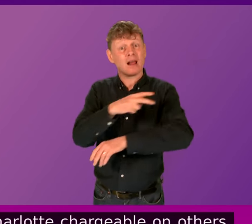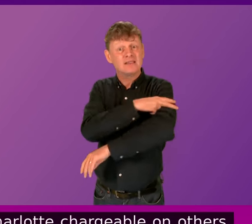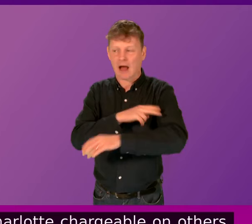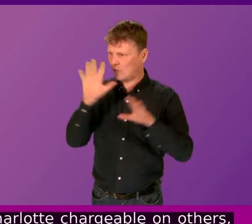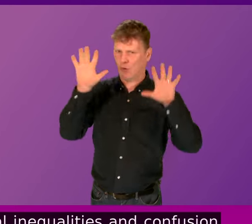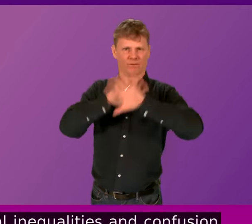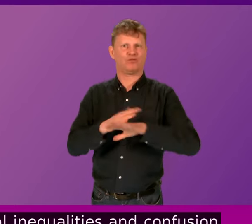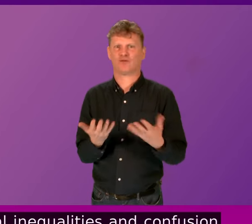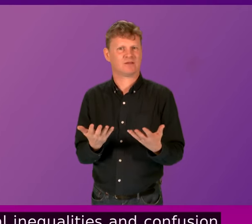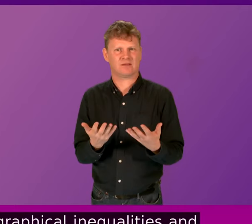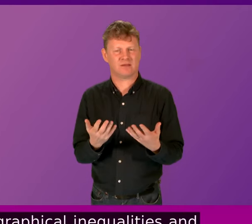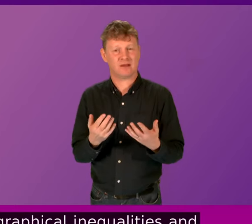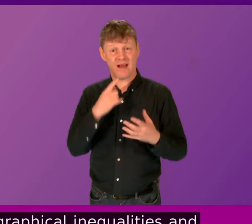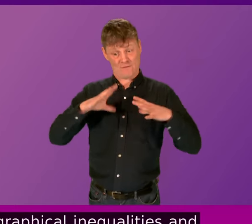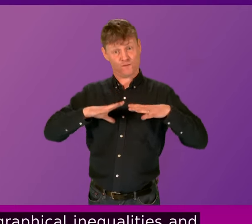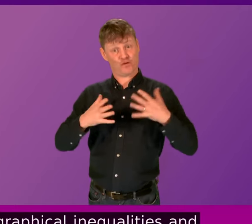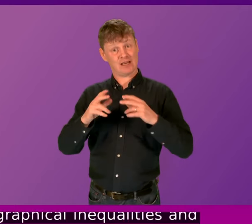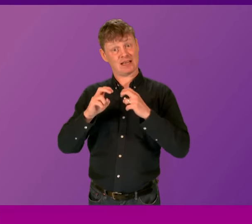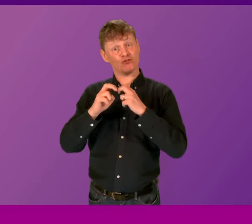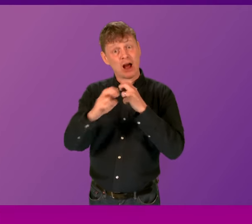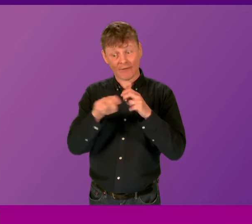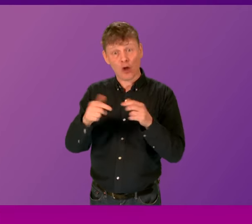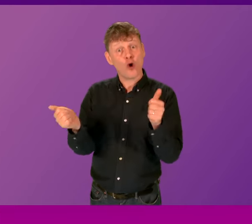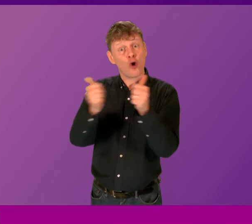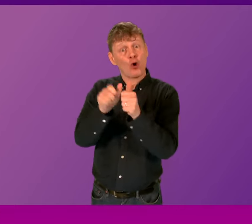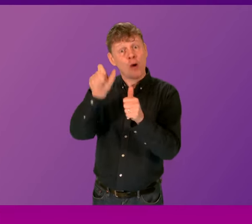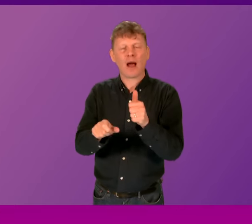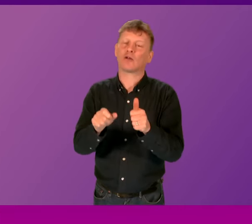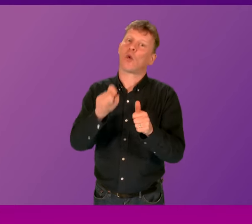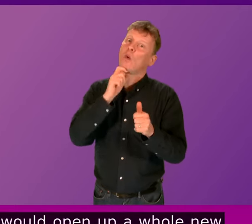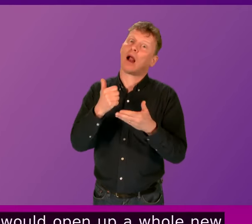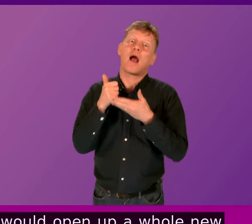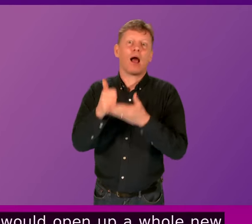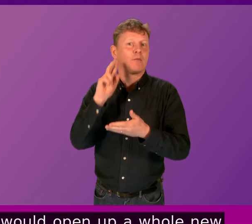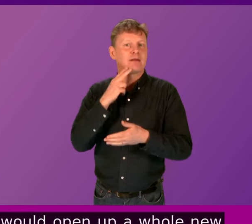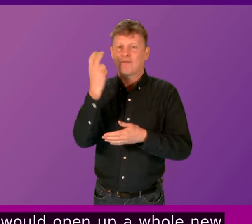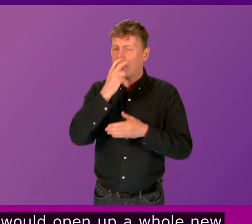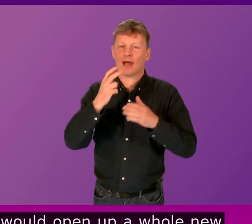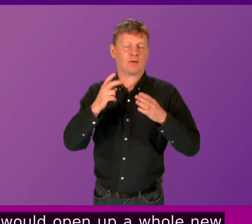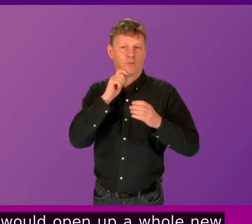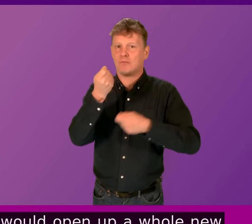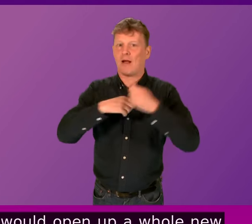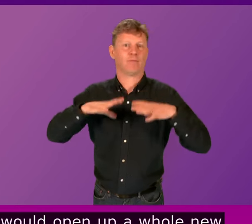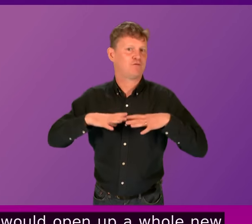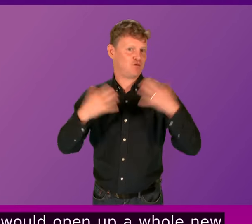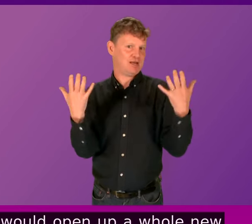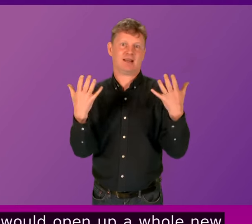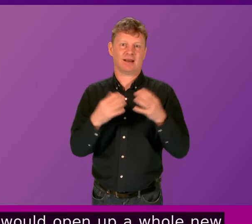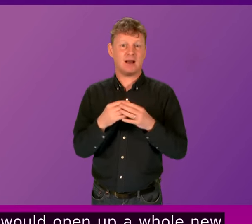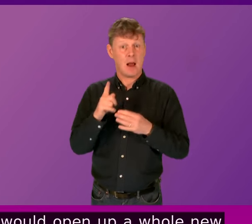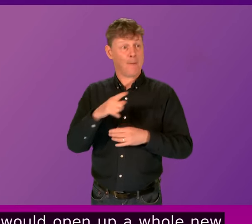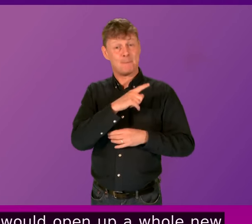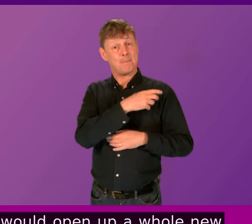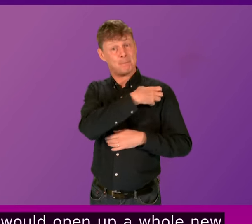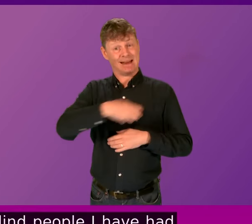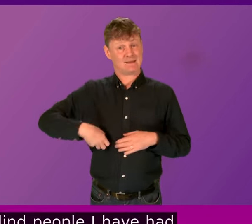Free travel for companions would open up a whole new world of freedom for deafblind people. I have had encouraging replies from our ministers when I've